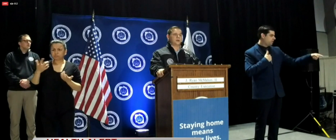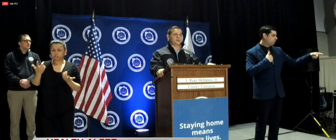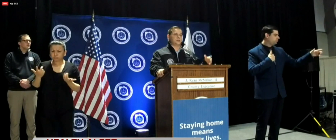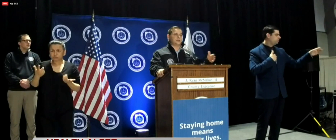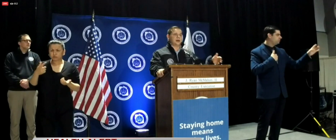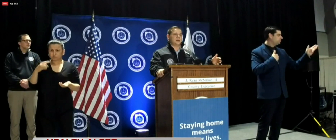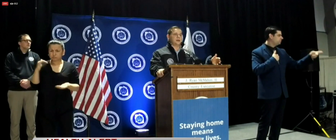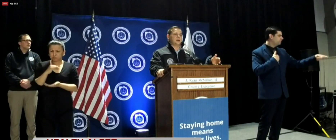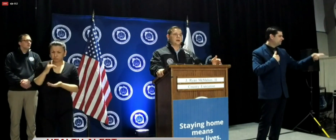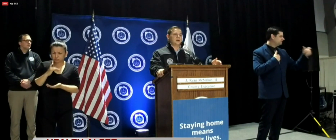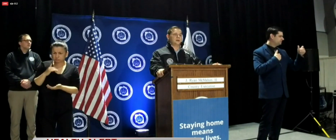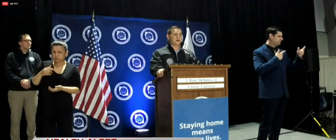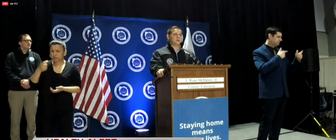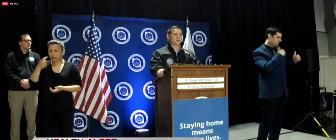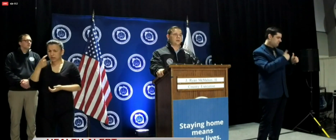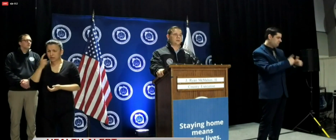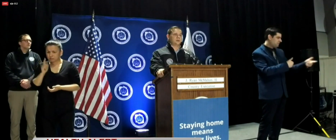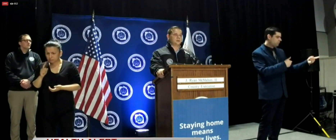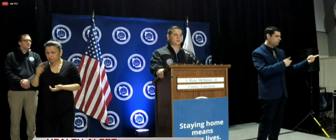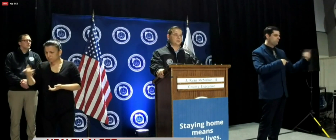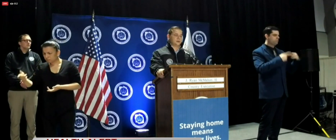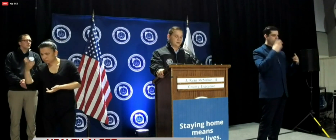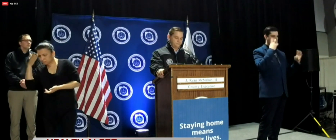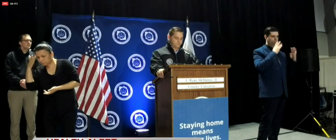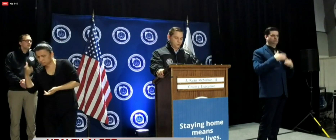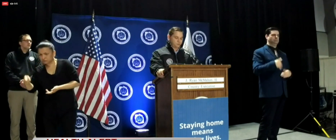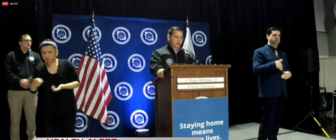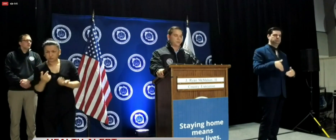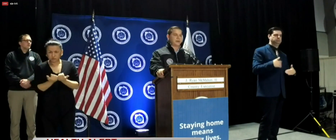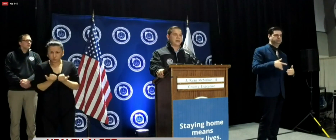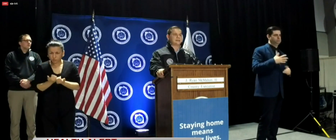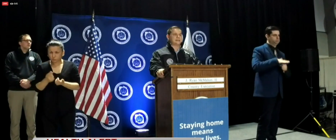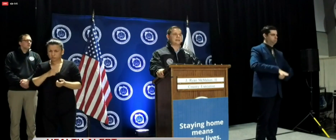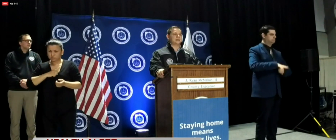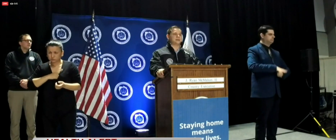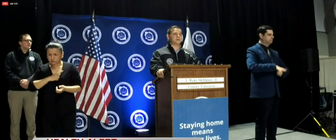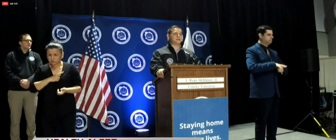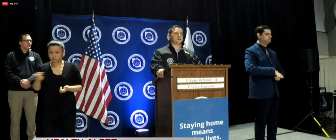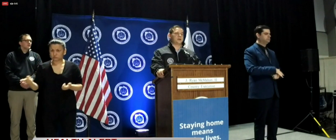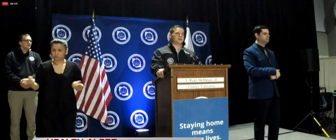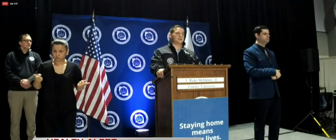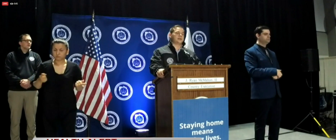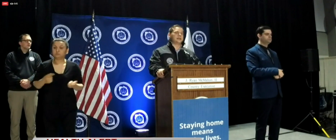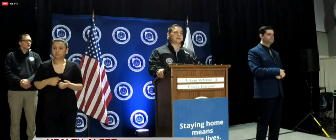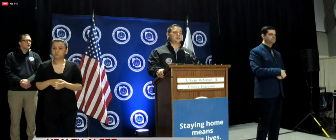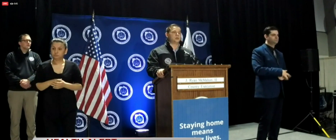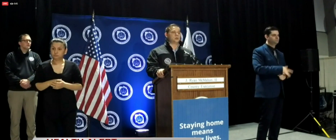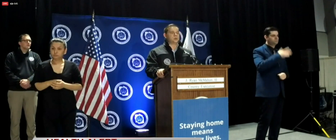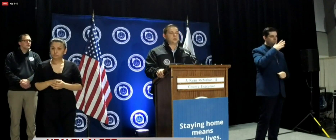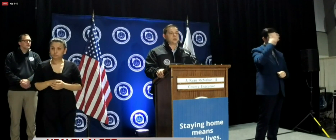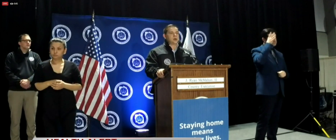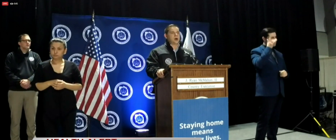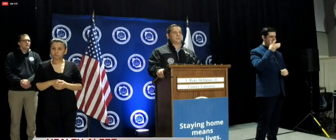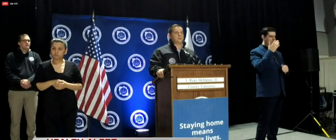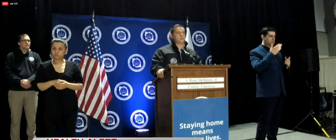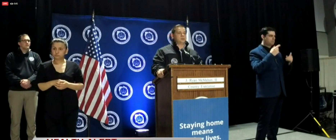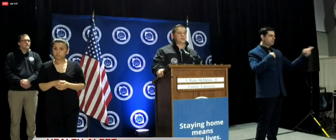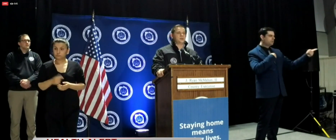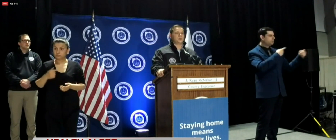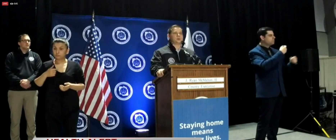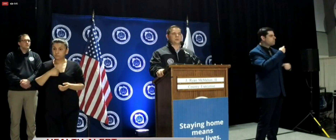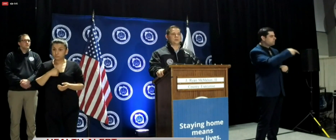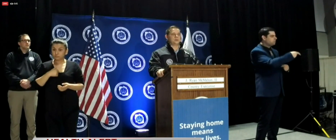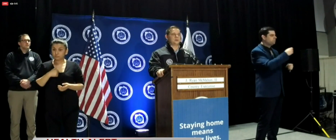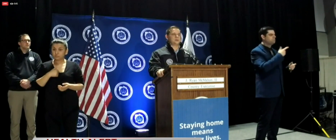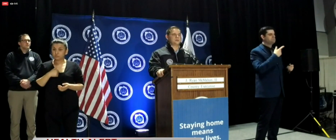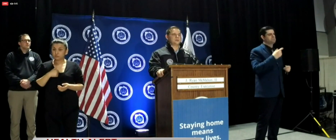custody arrangement, that their mom or dad isn't taking this as serious as they need to. Please